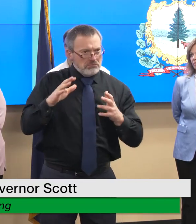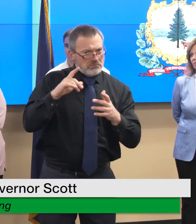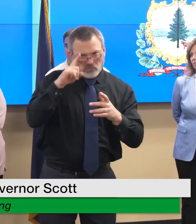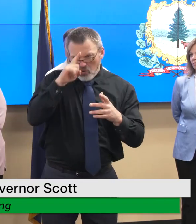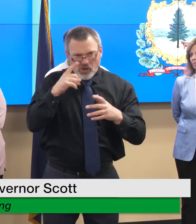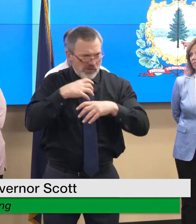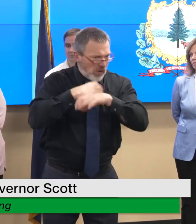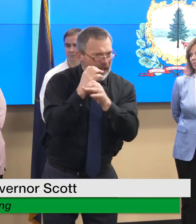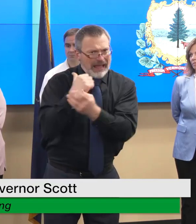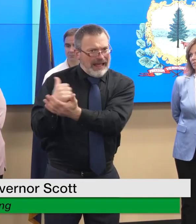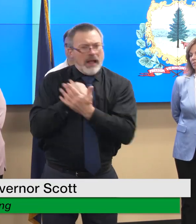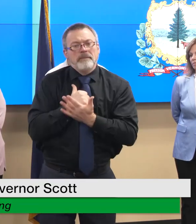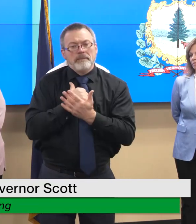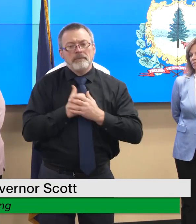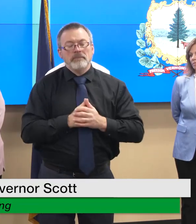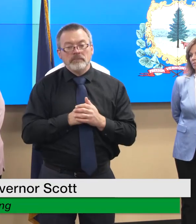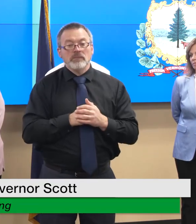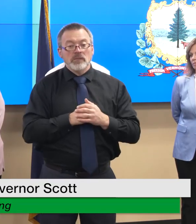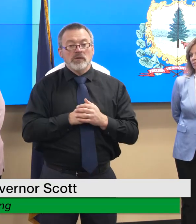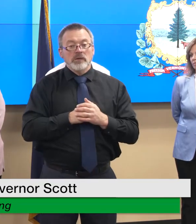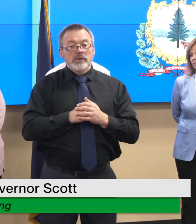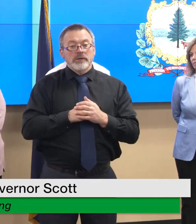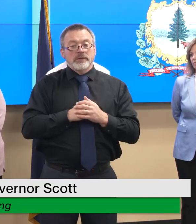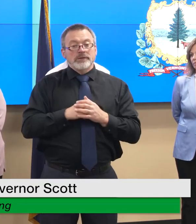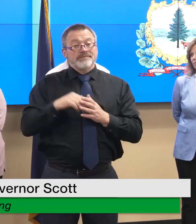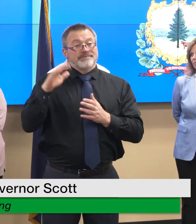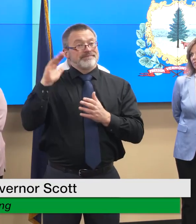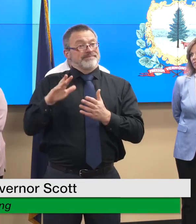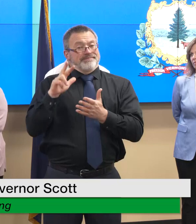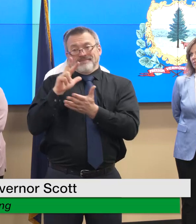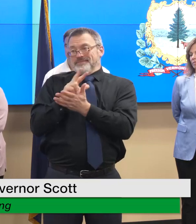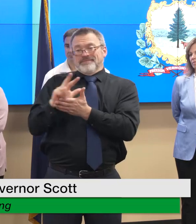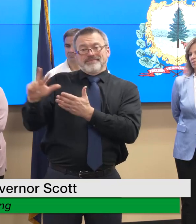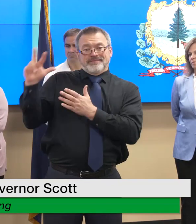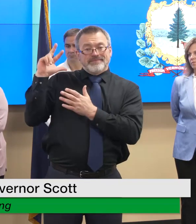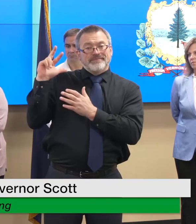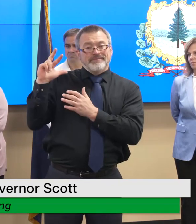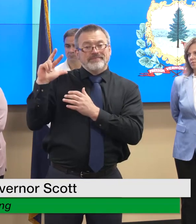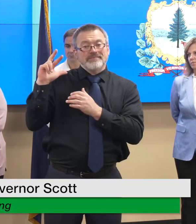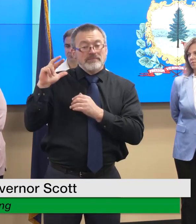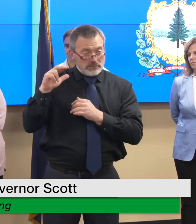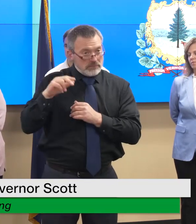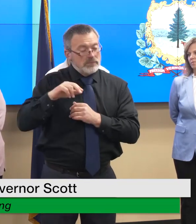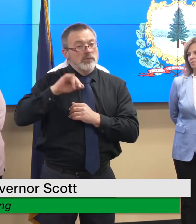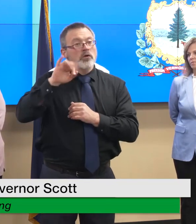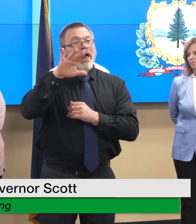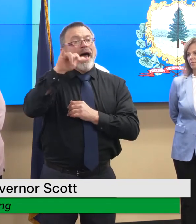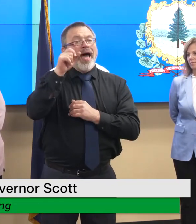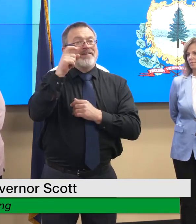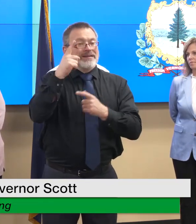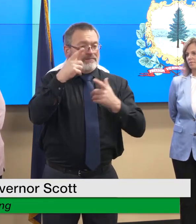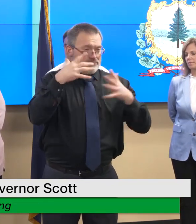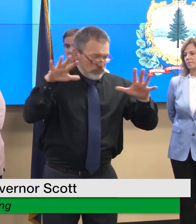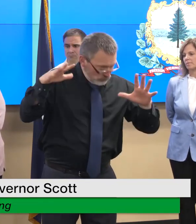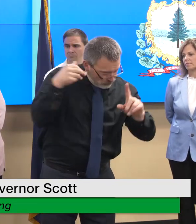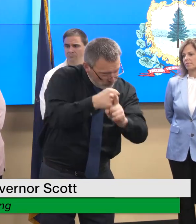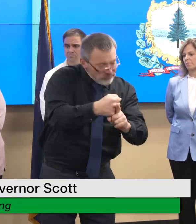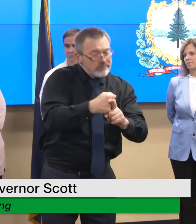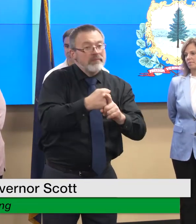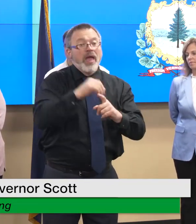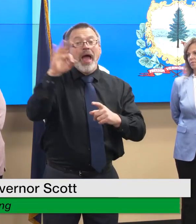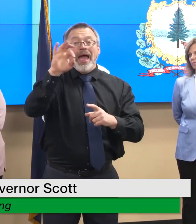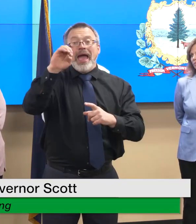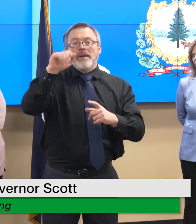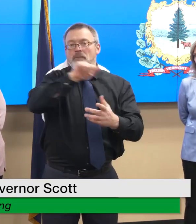Turning back to the July 11th storm, FEMA was here inspecting damage last week to determine if we meet the threshold